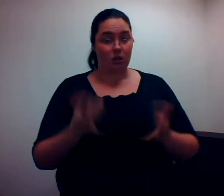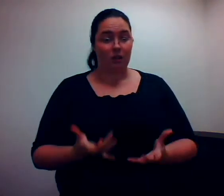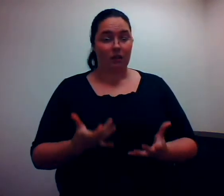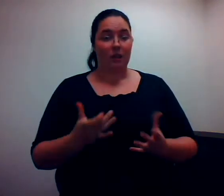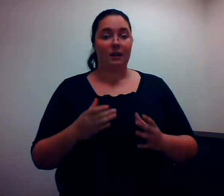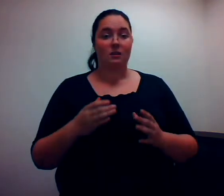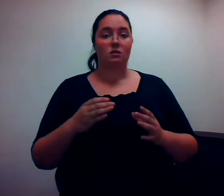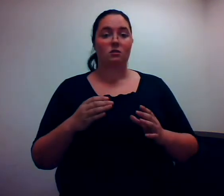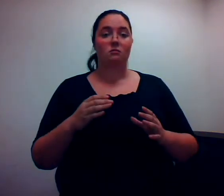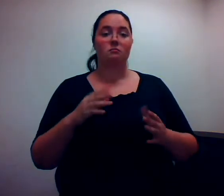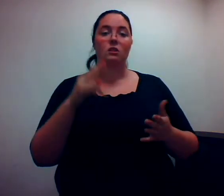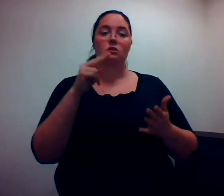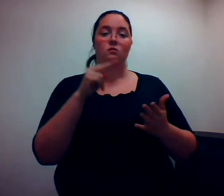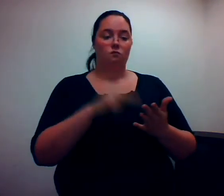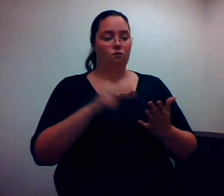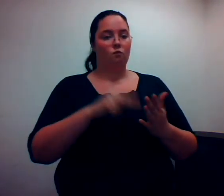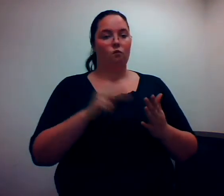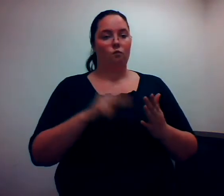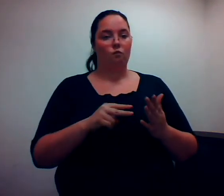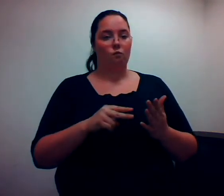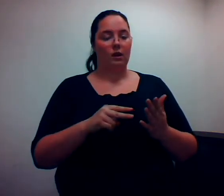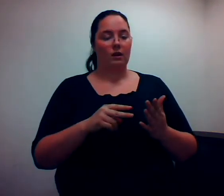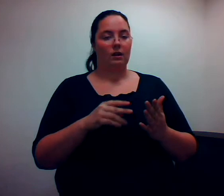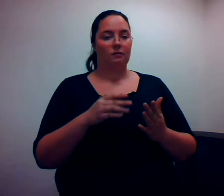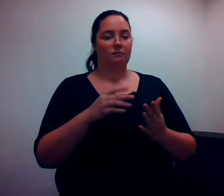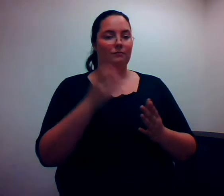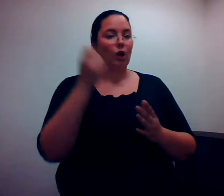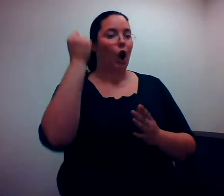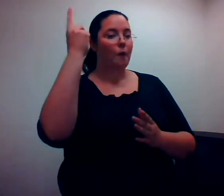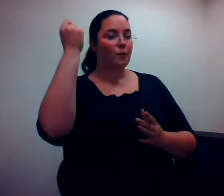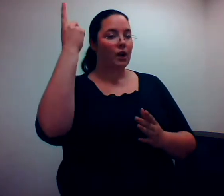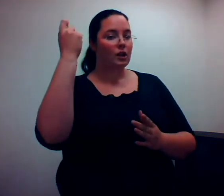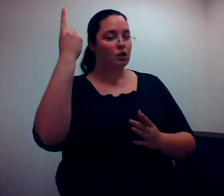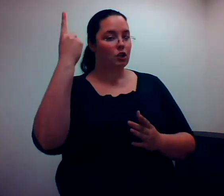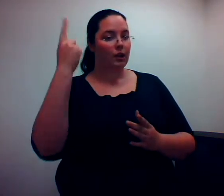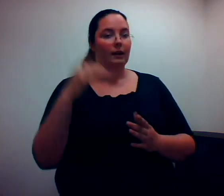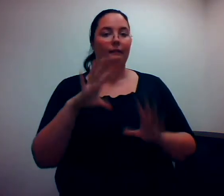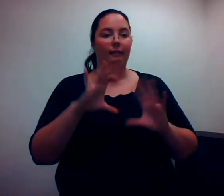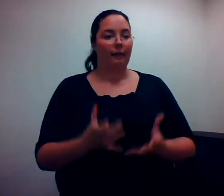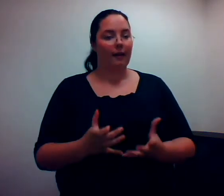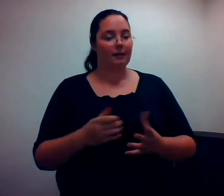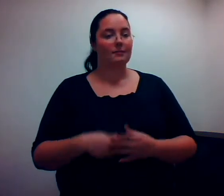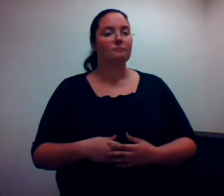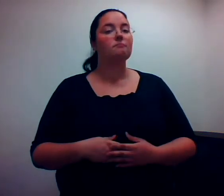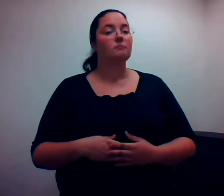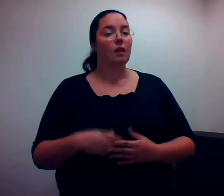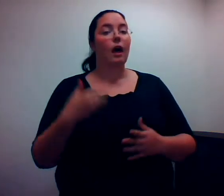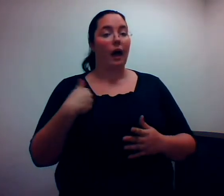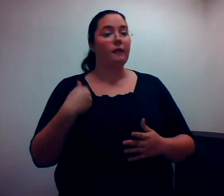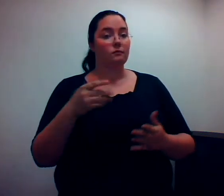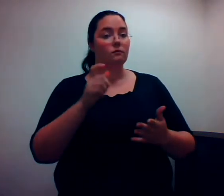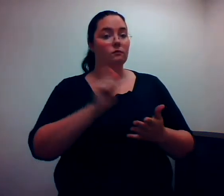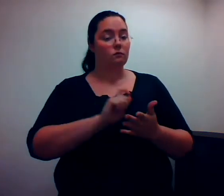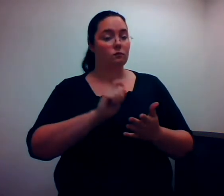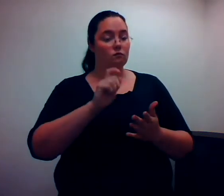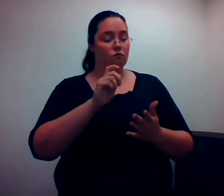reading comprehension class, theoretically. Now, I do like to integrate some writing assignments, and so I do this